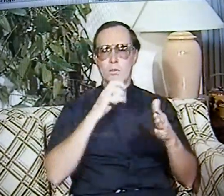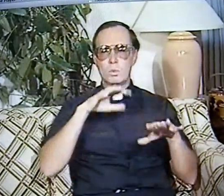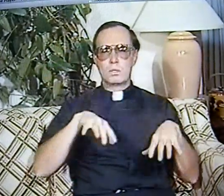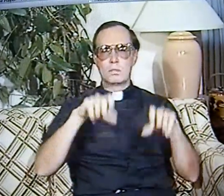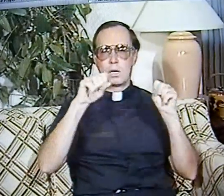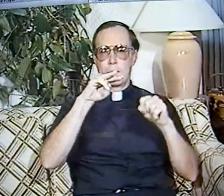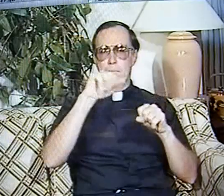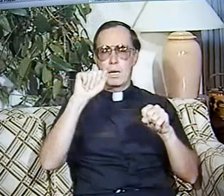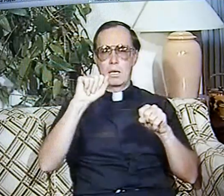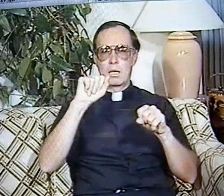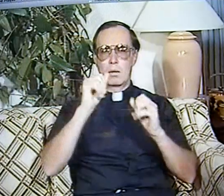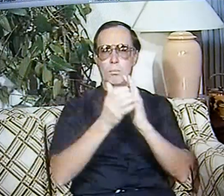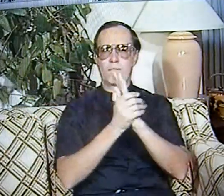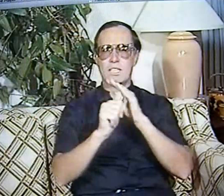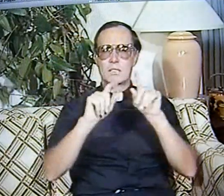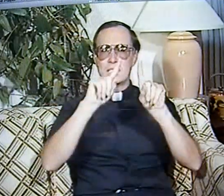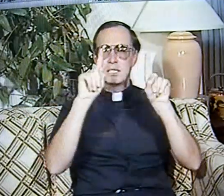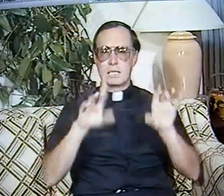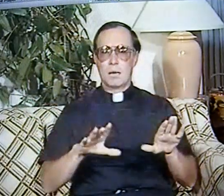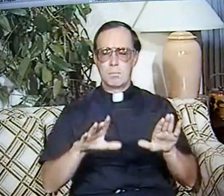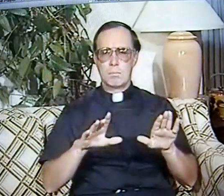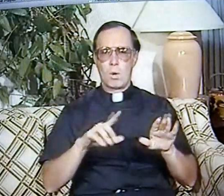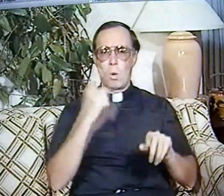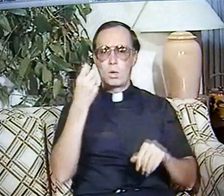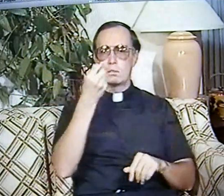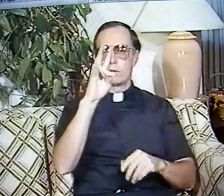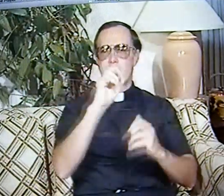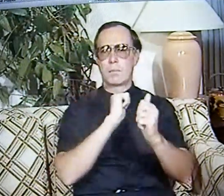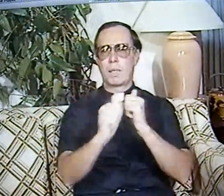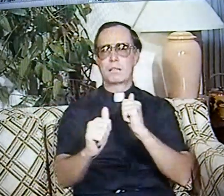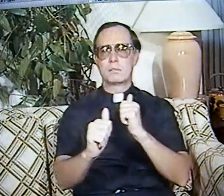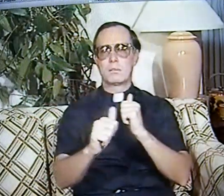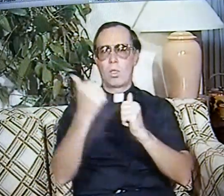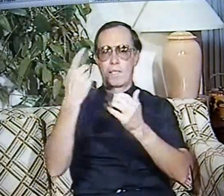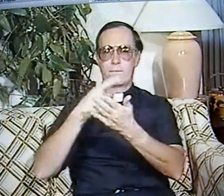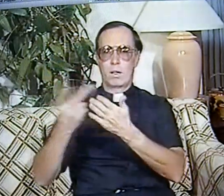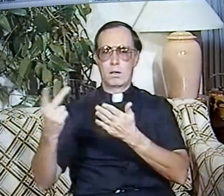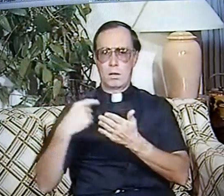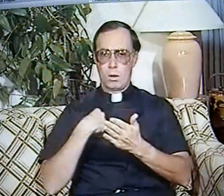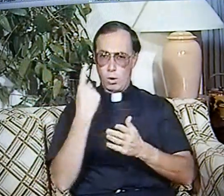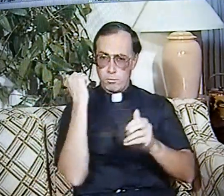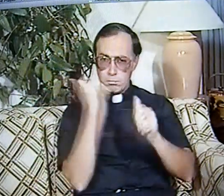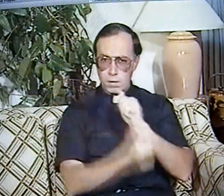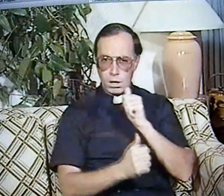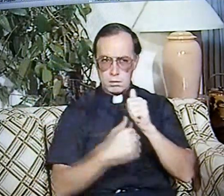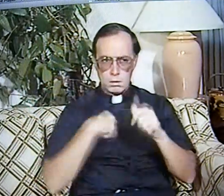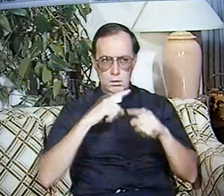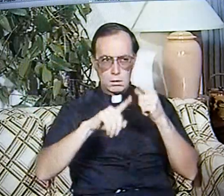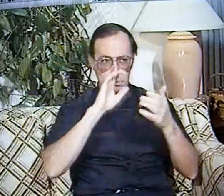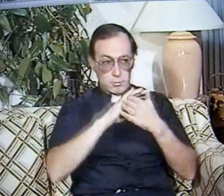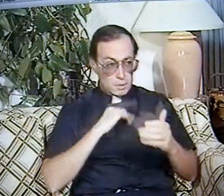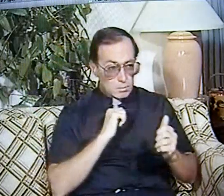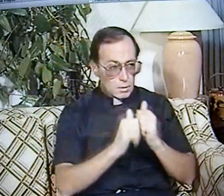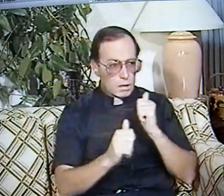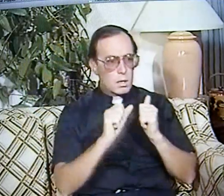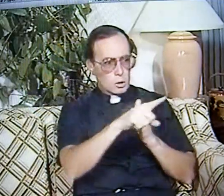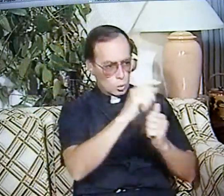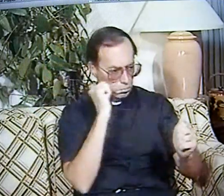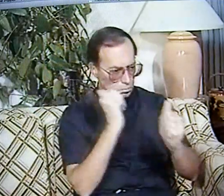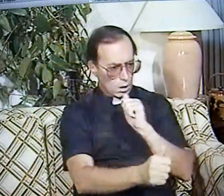There was about 38 students who had taken this master's exam, and 17 passed. I was one of